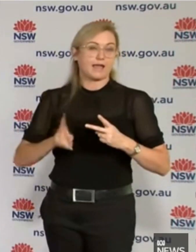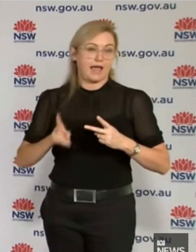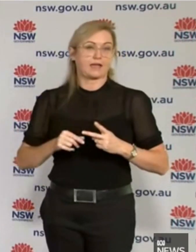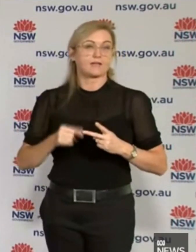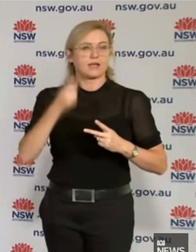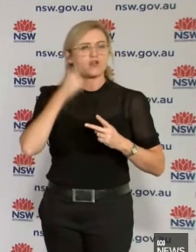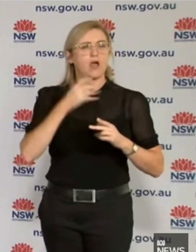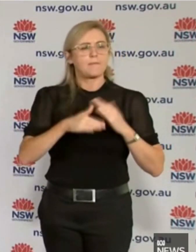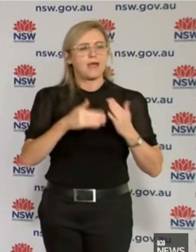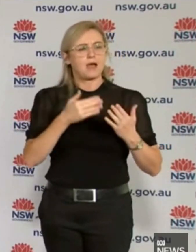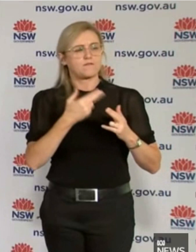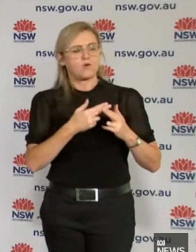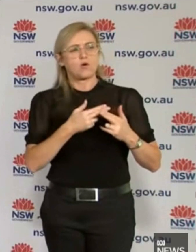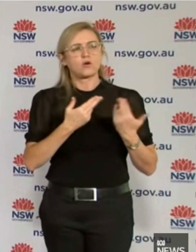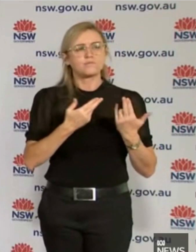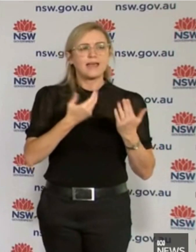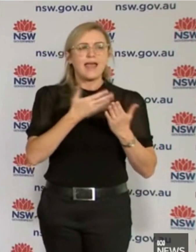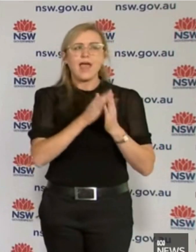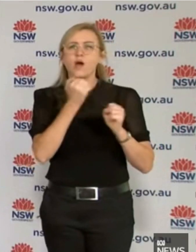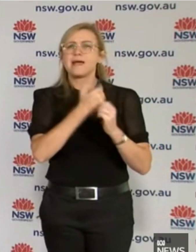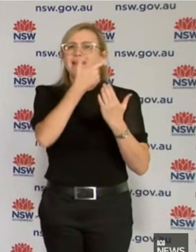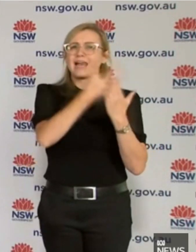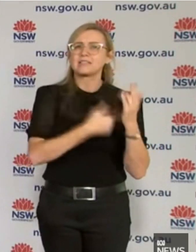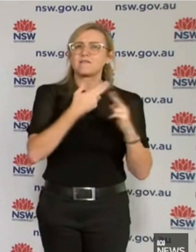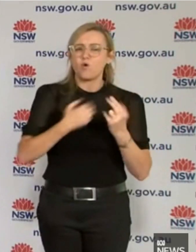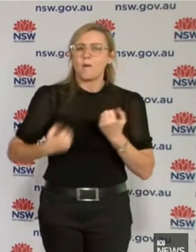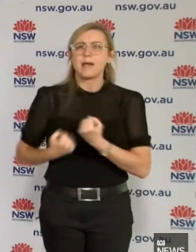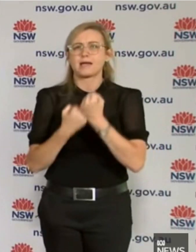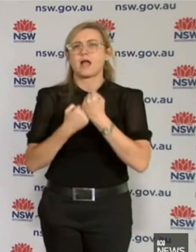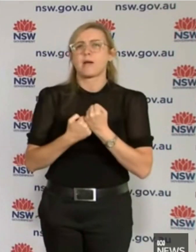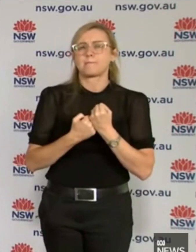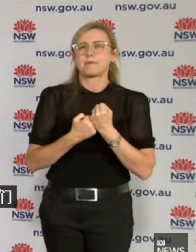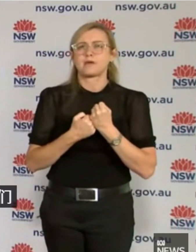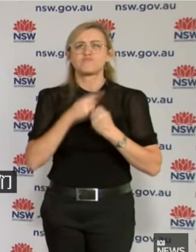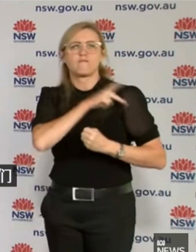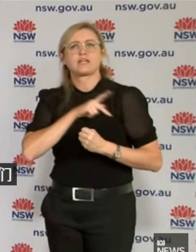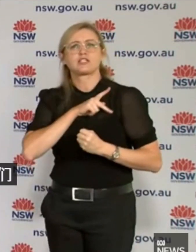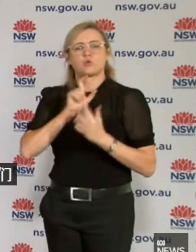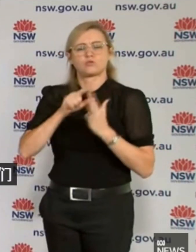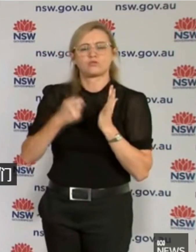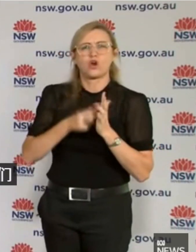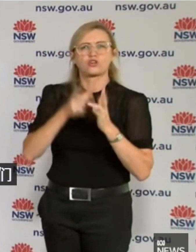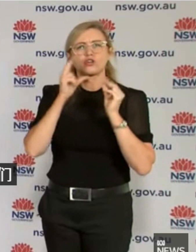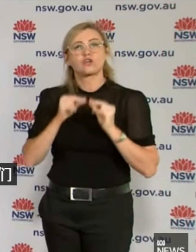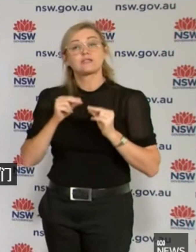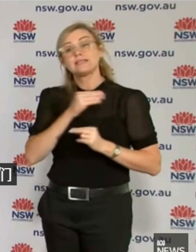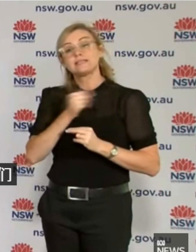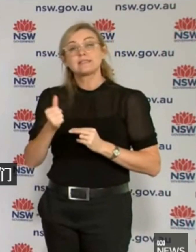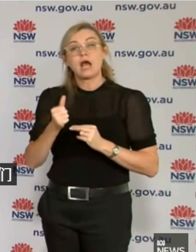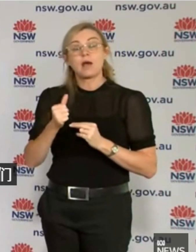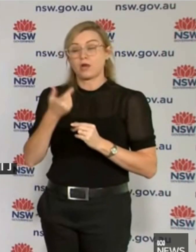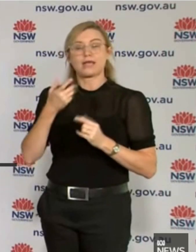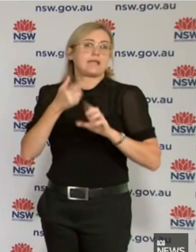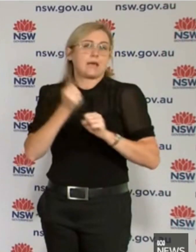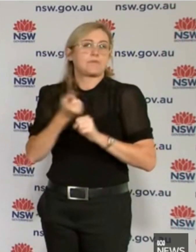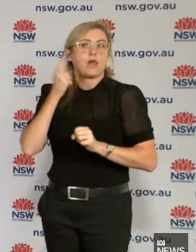enlisting the help of either retired practitioners or people who have left the sector coming back in, they were initially enlisted to help